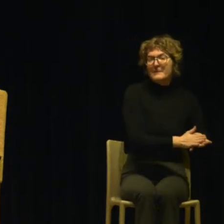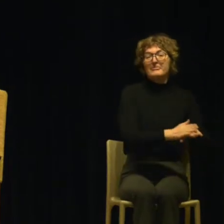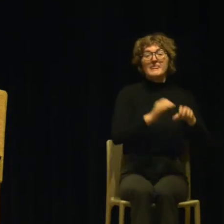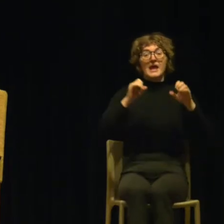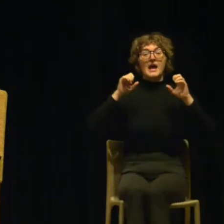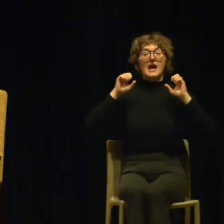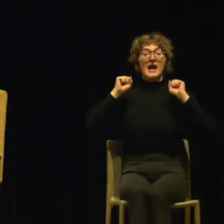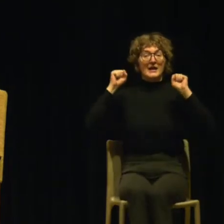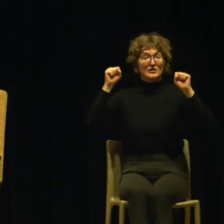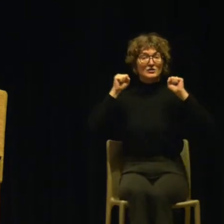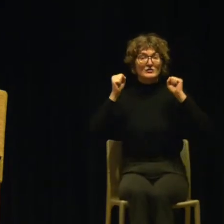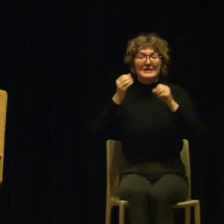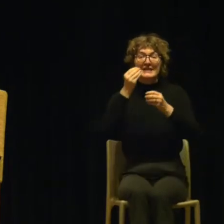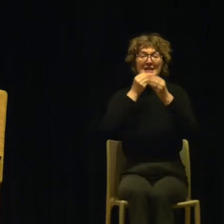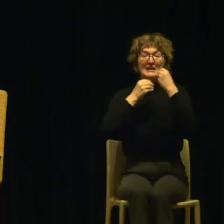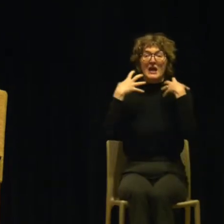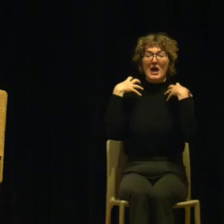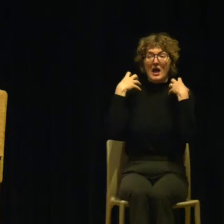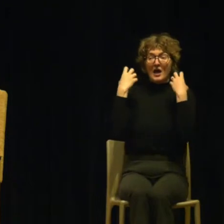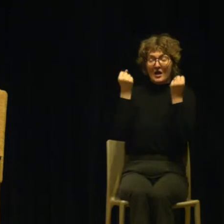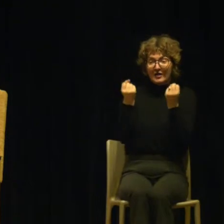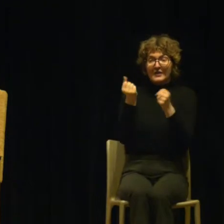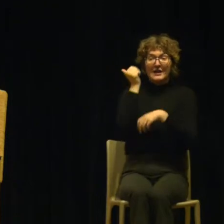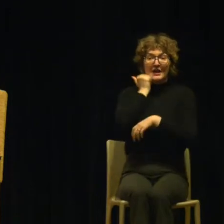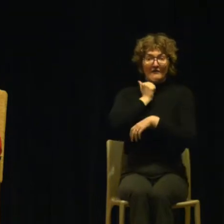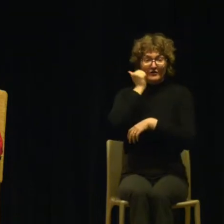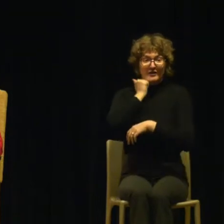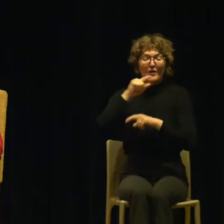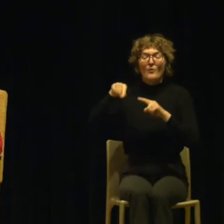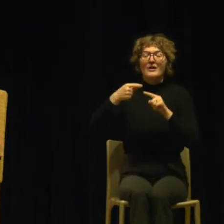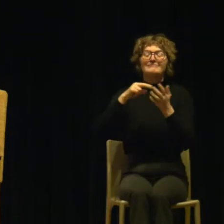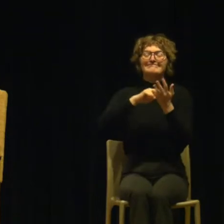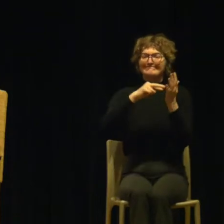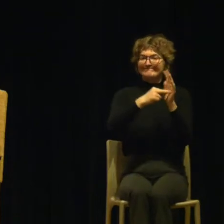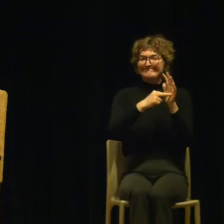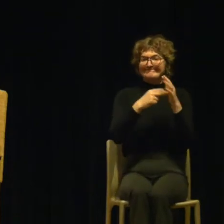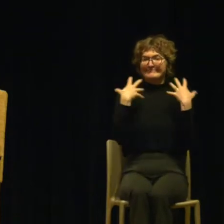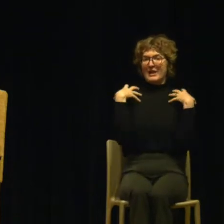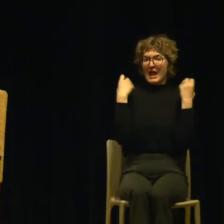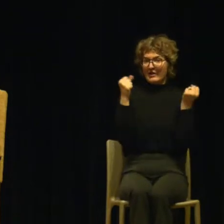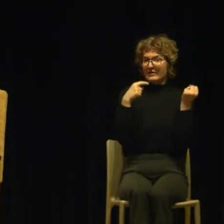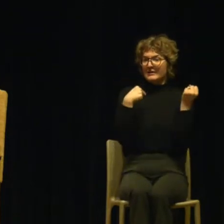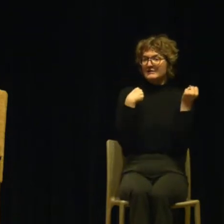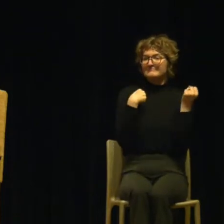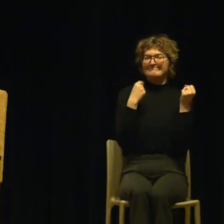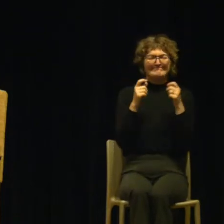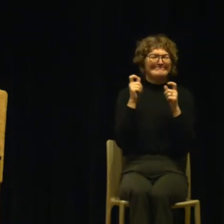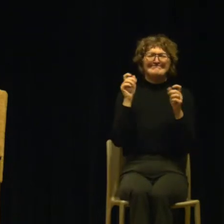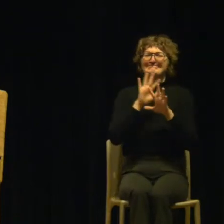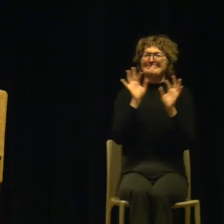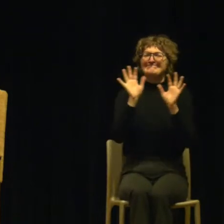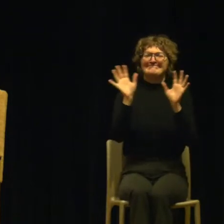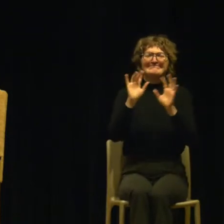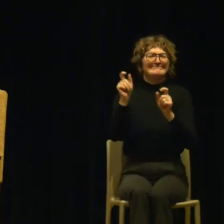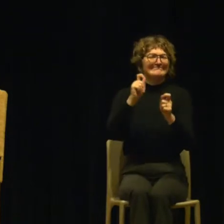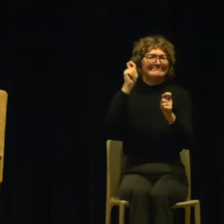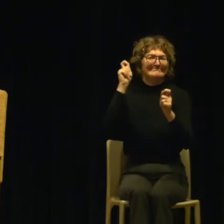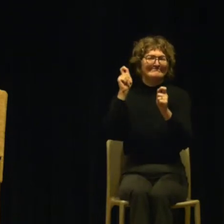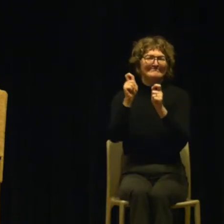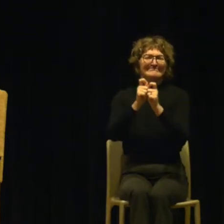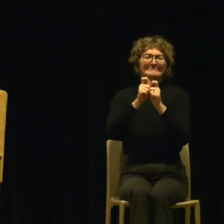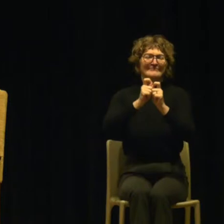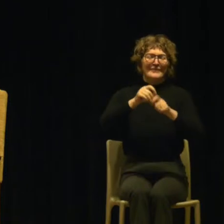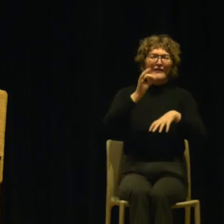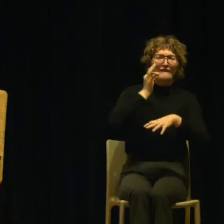exercise, eat a healthy diet. And when I say healthy, I don't mean anything special. More fresh